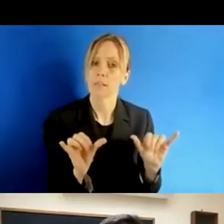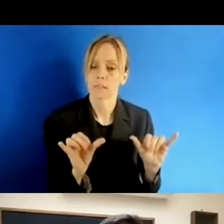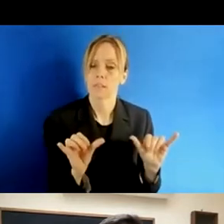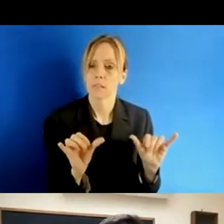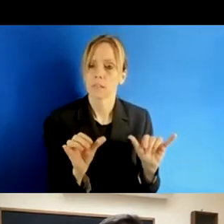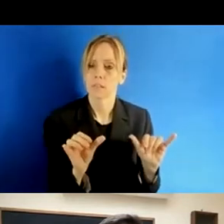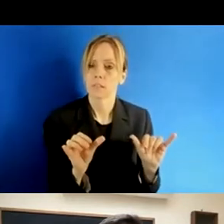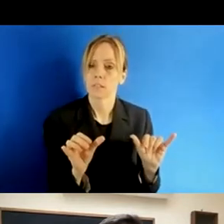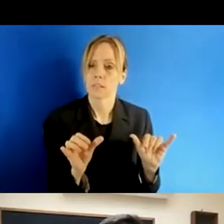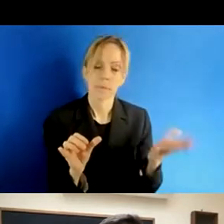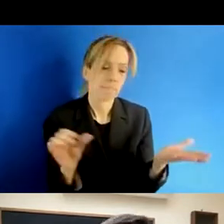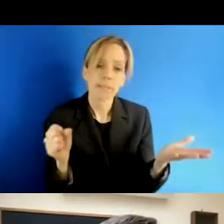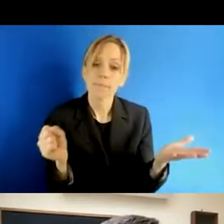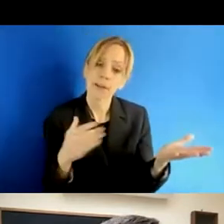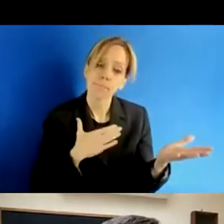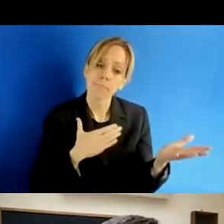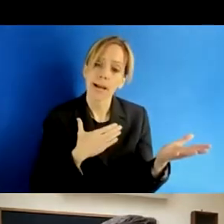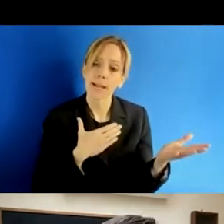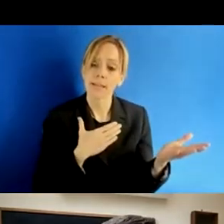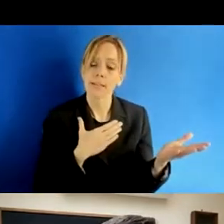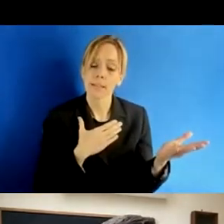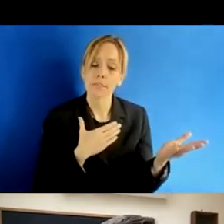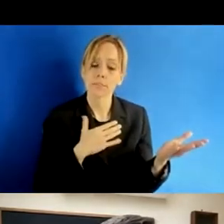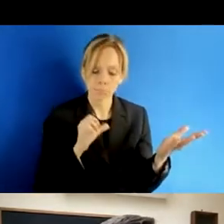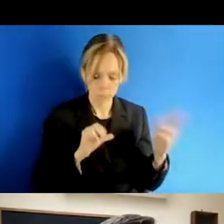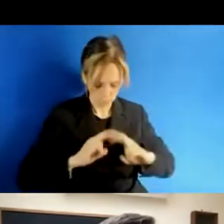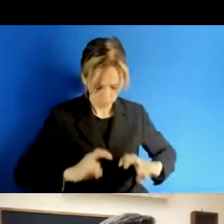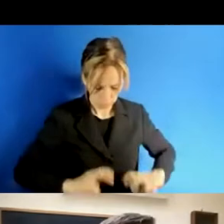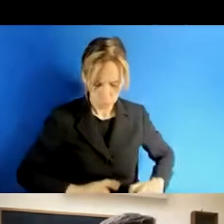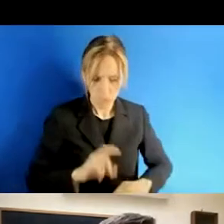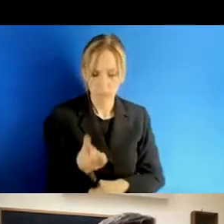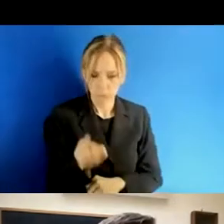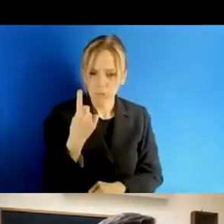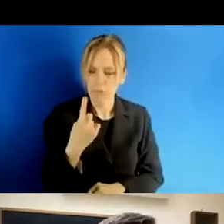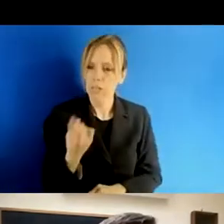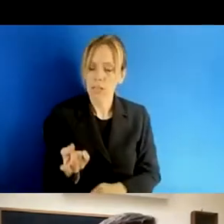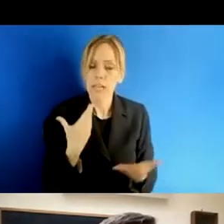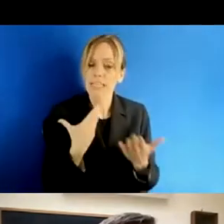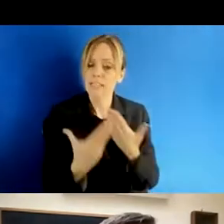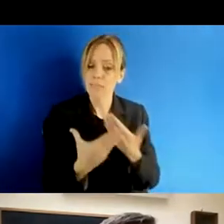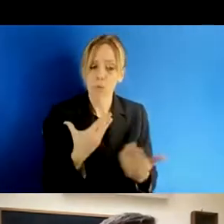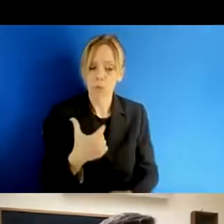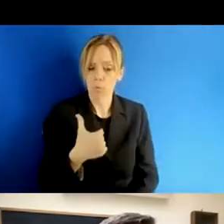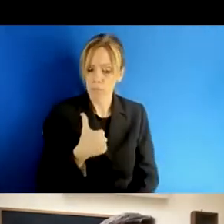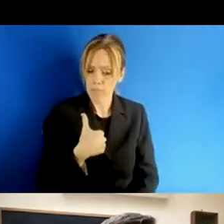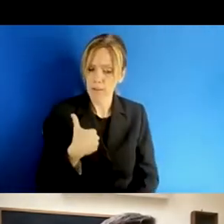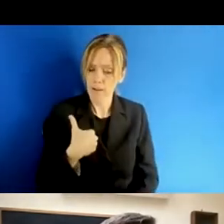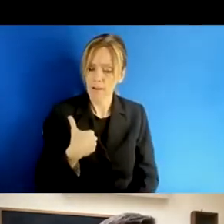so yes, that is my sort of coming together of really trying to understand that even though I might have